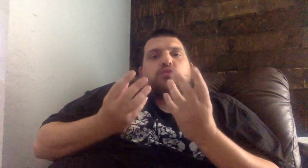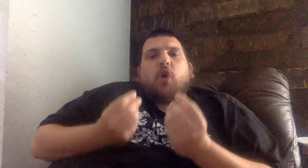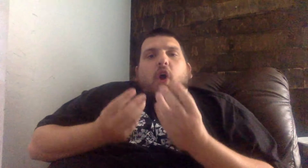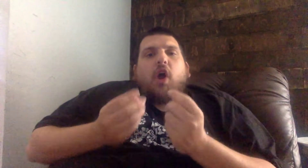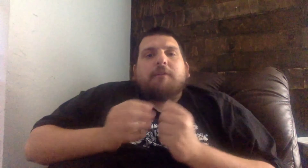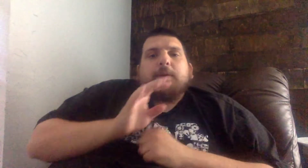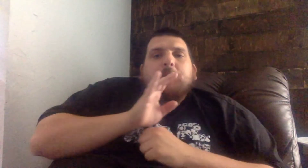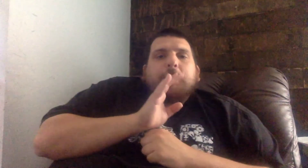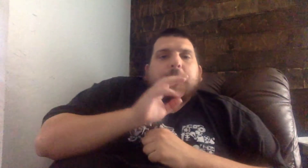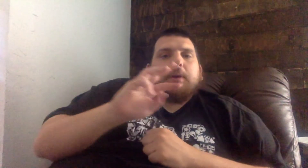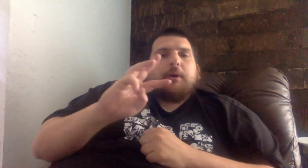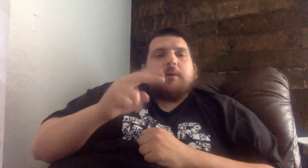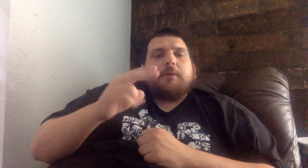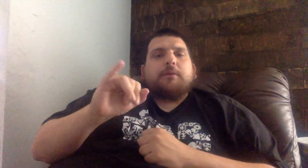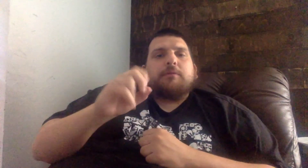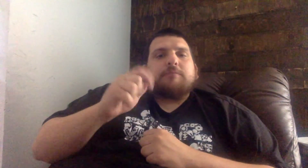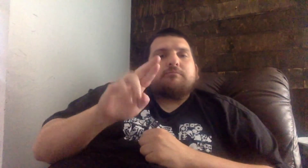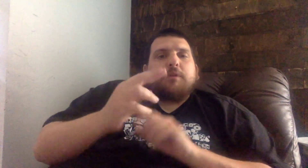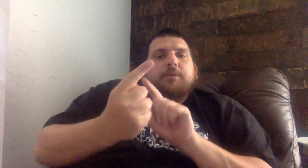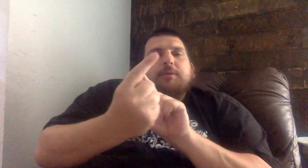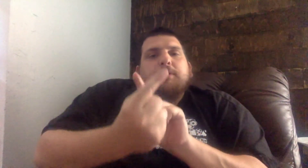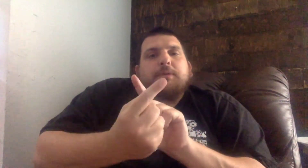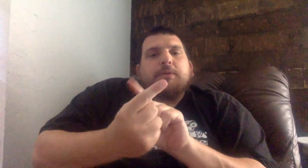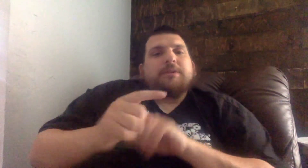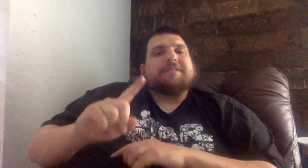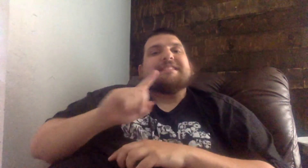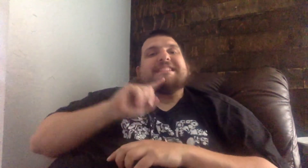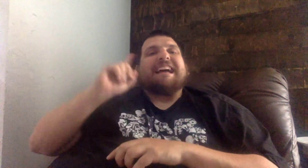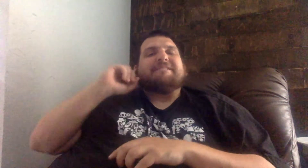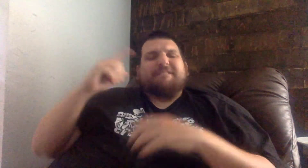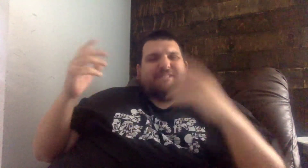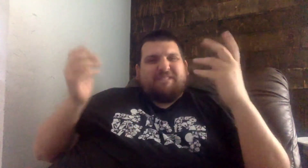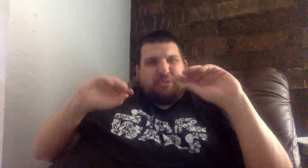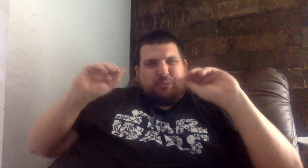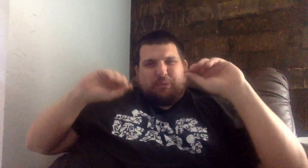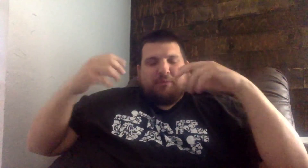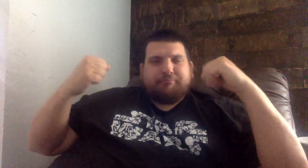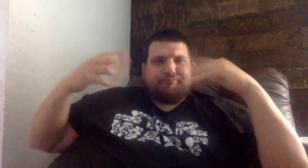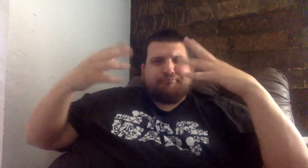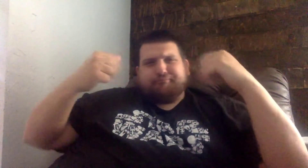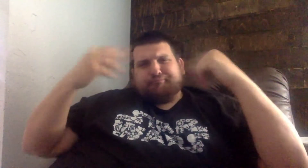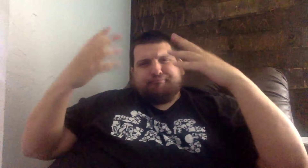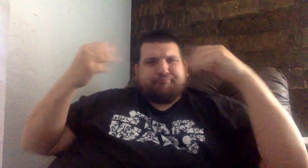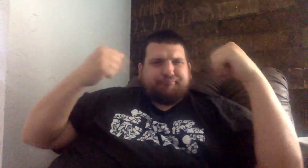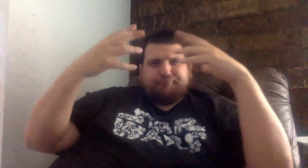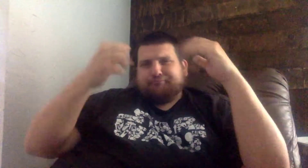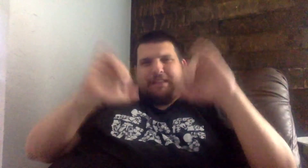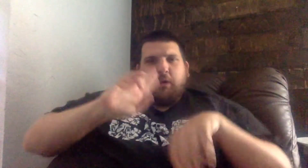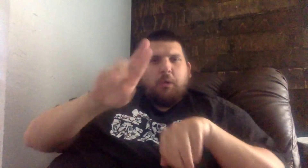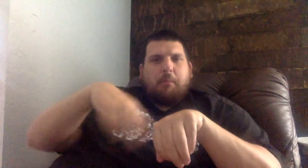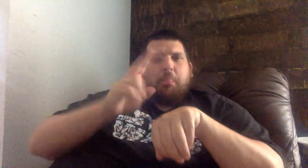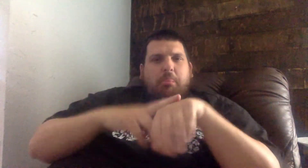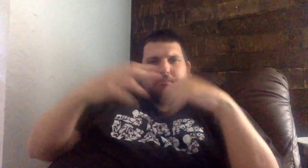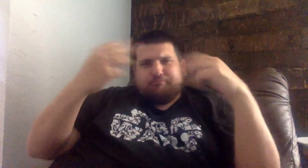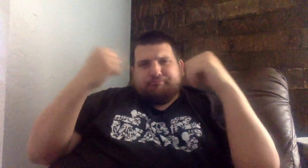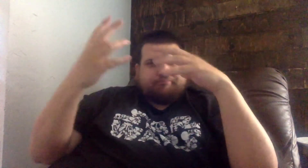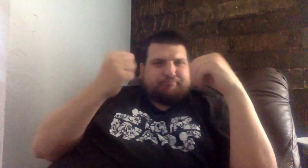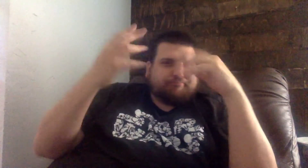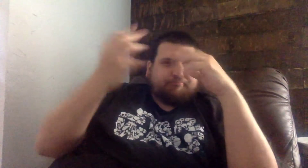Deaf would, or hearing people would maybe whisper softly, but deaf people don't have that. Just sign loudly as